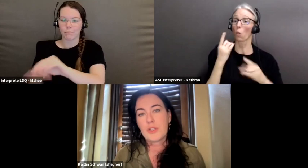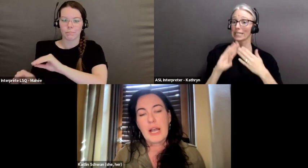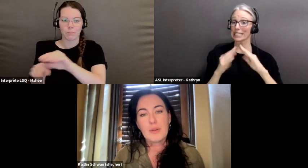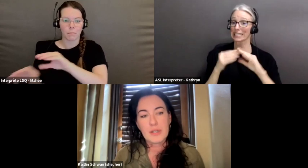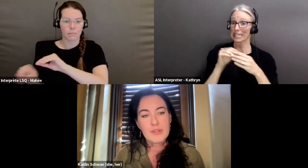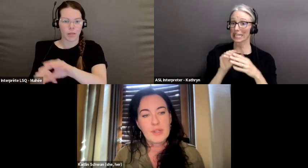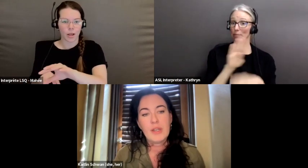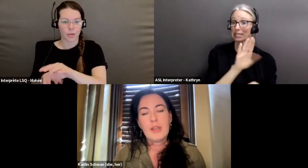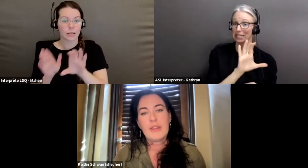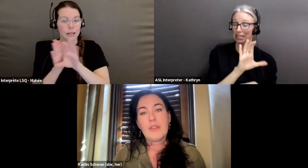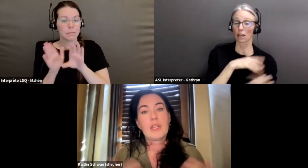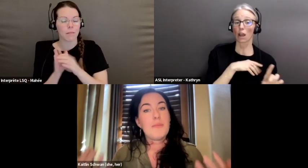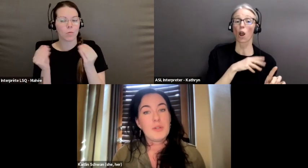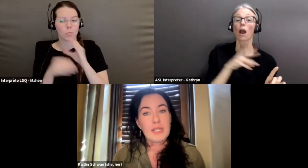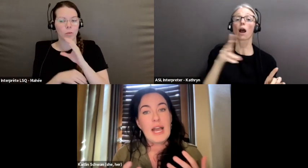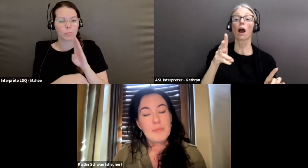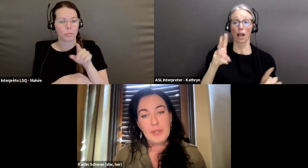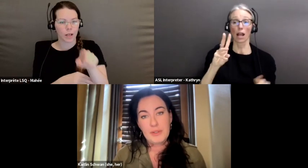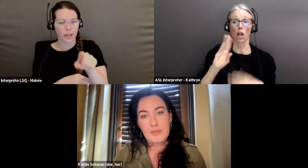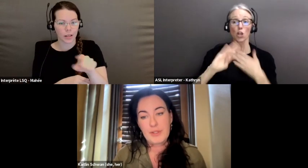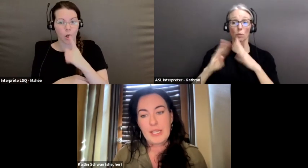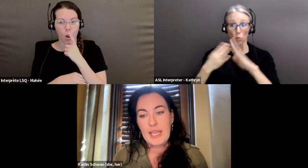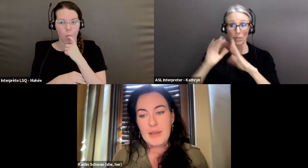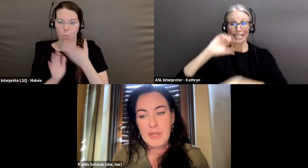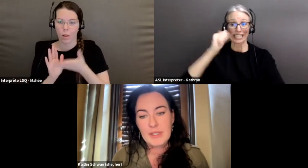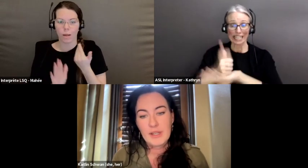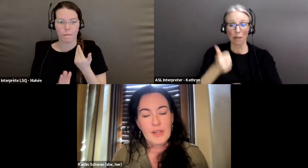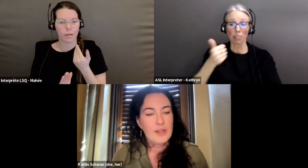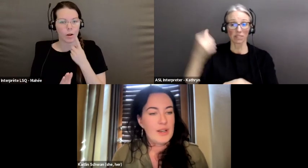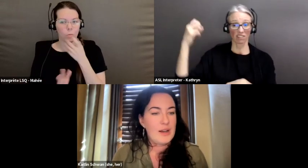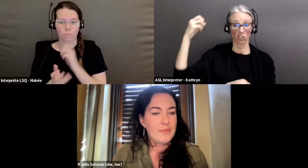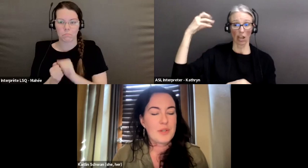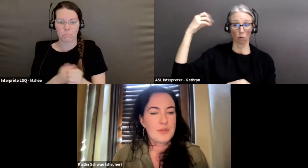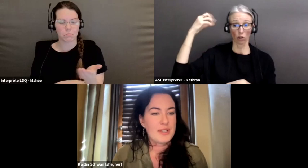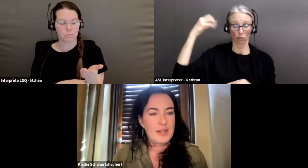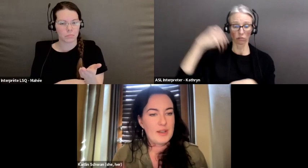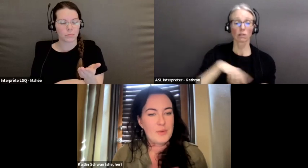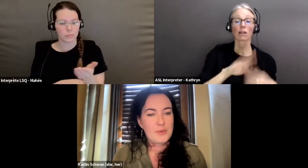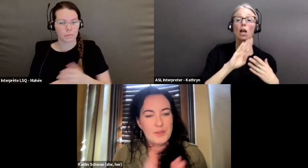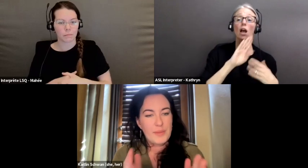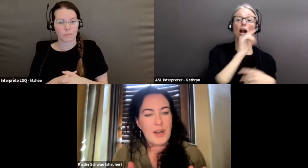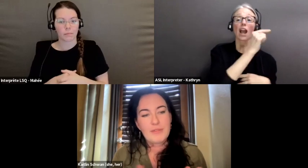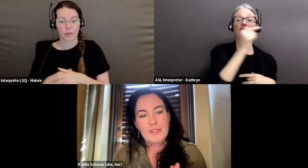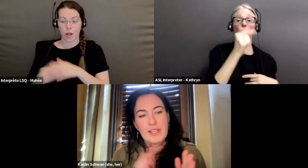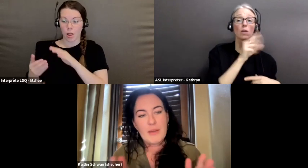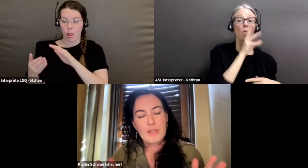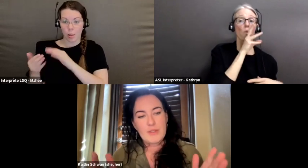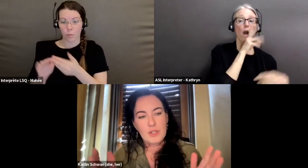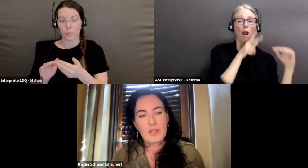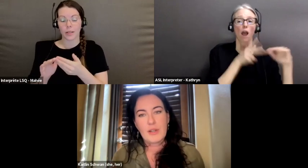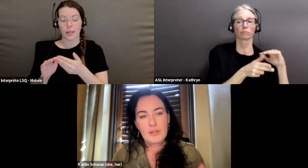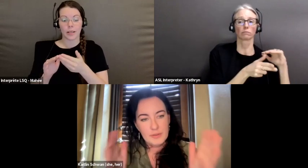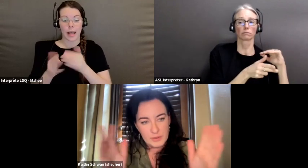to showers that the community had built for the encampment. So it was what was quite powerful is